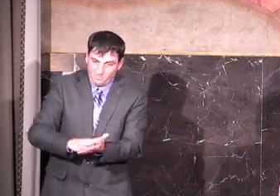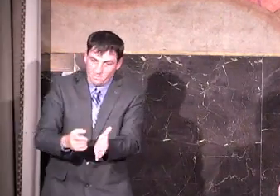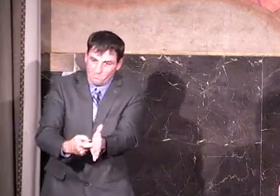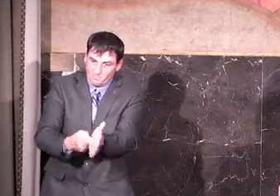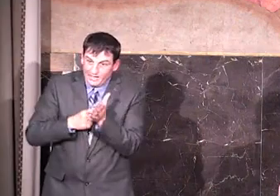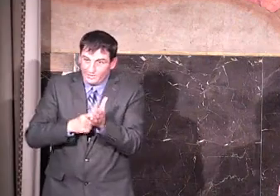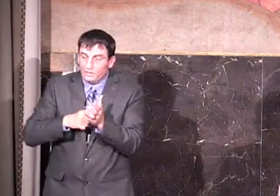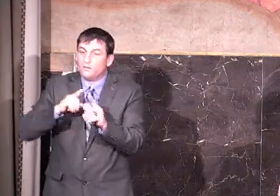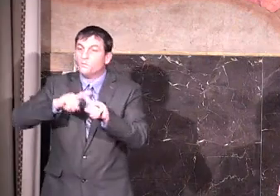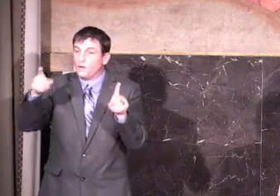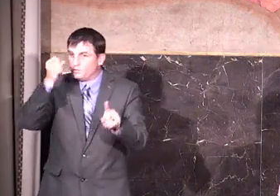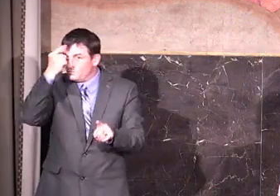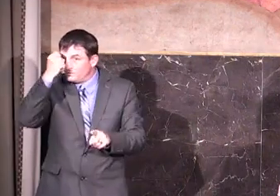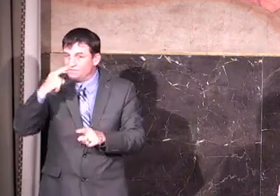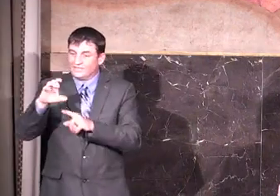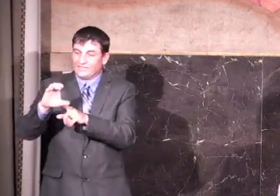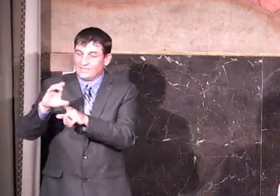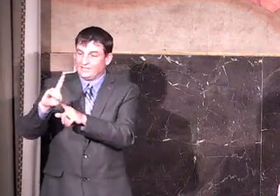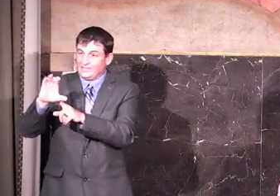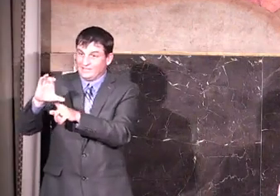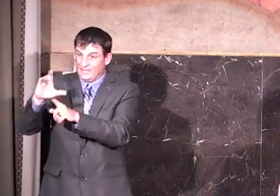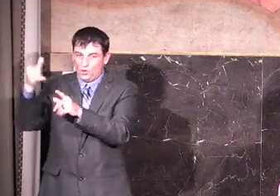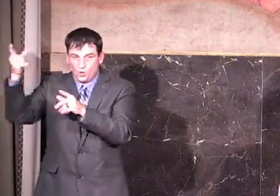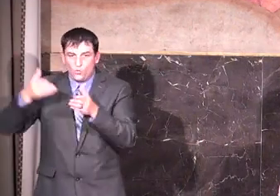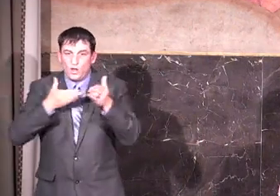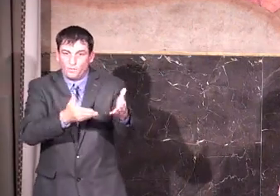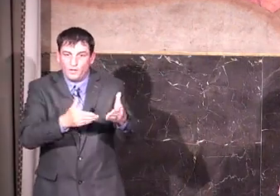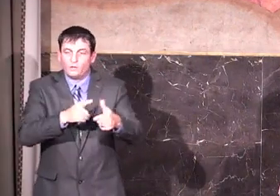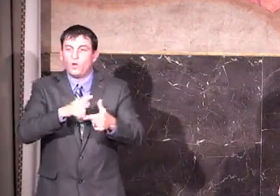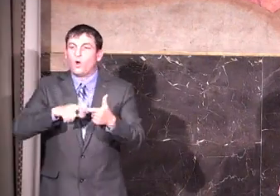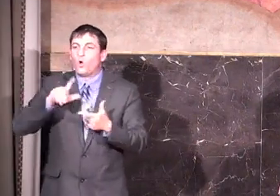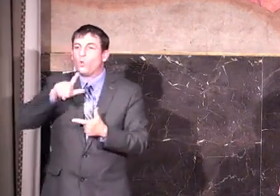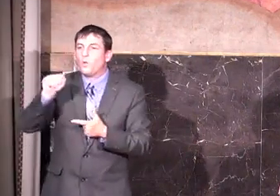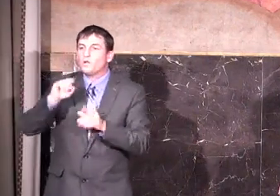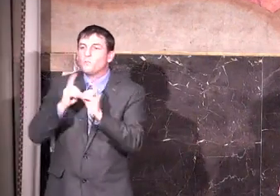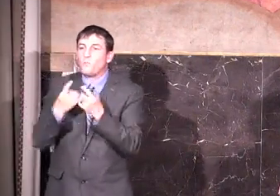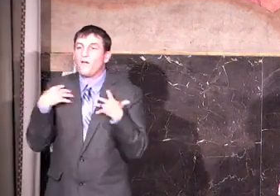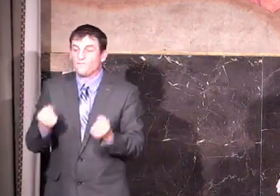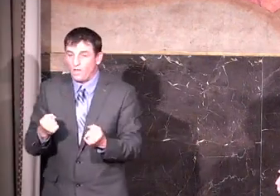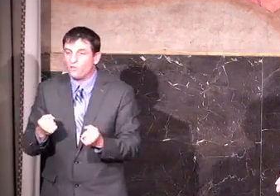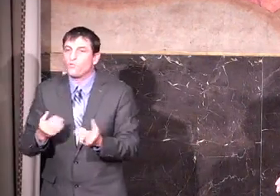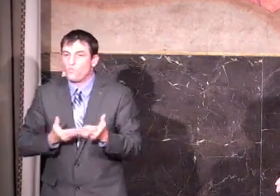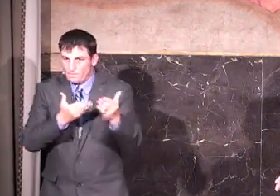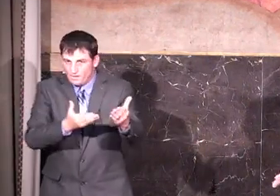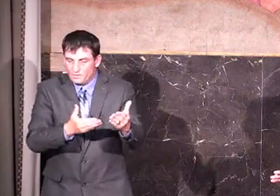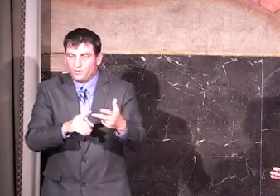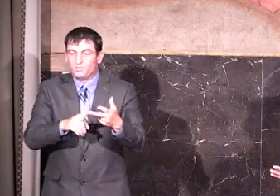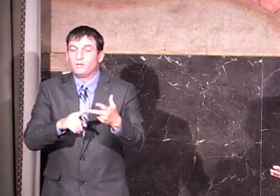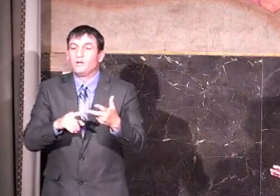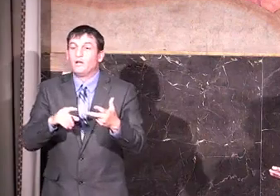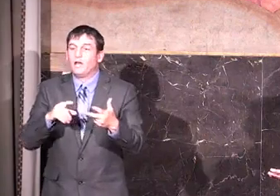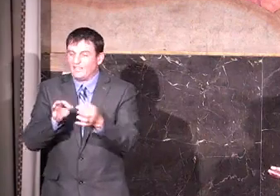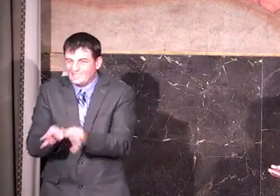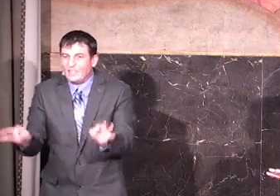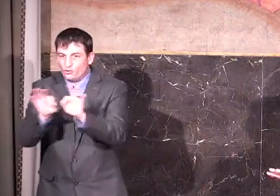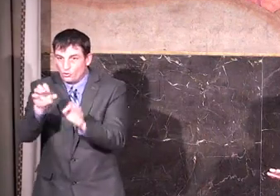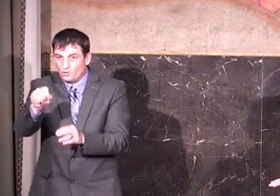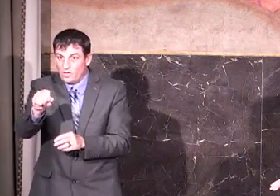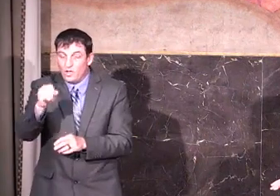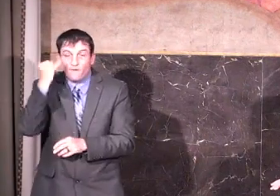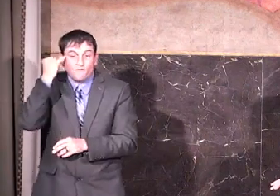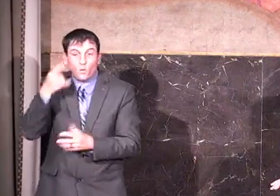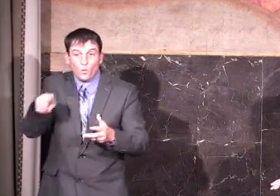CDC recommendation. It is a Louisiana Department of Health recommendation, and it is essential if we're going to keep the numbers